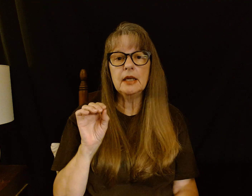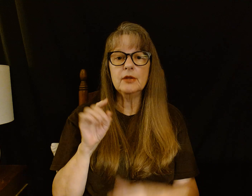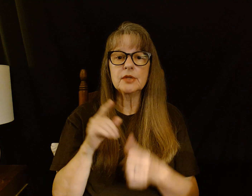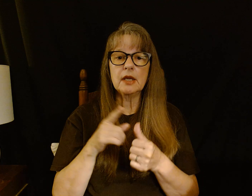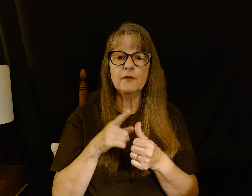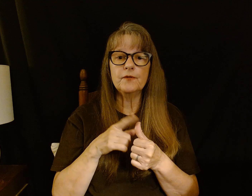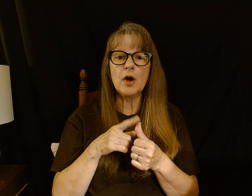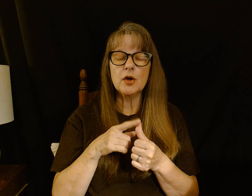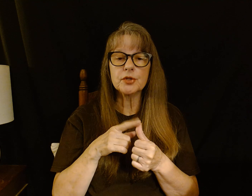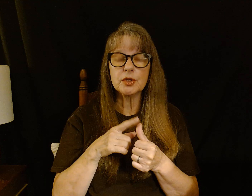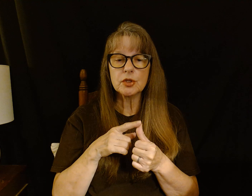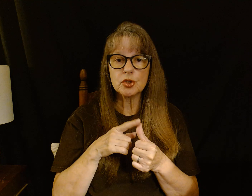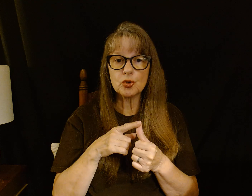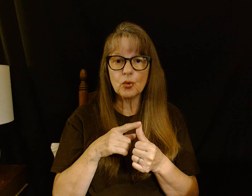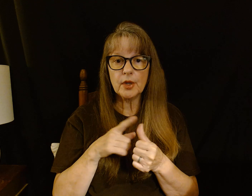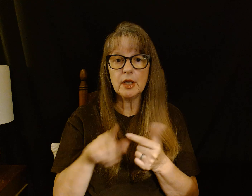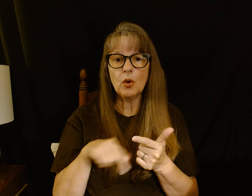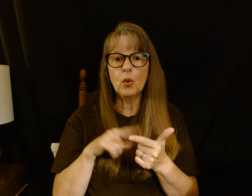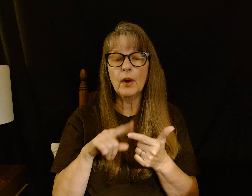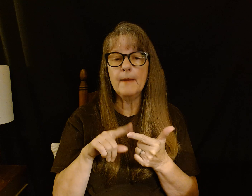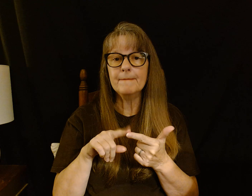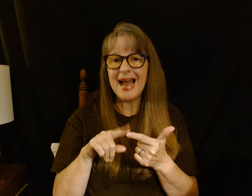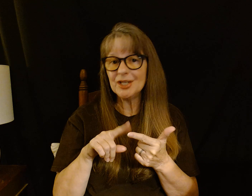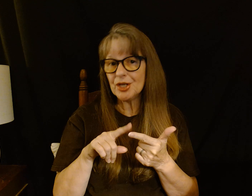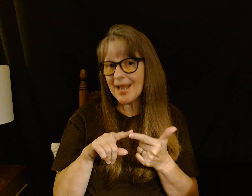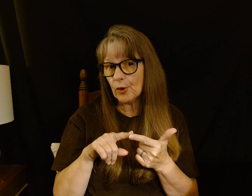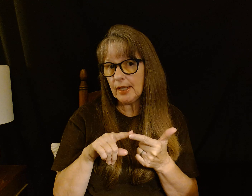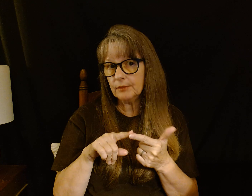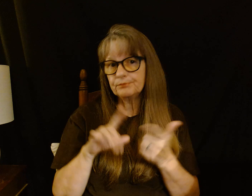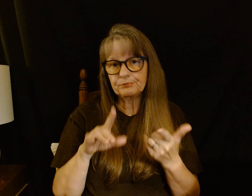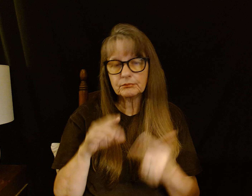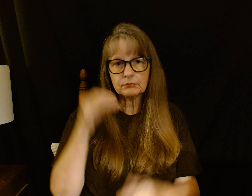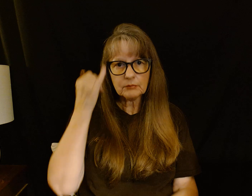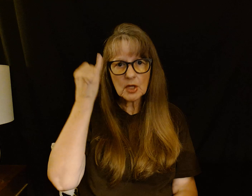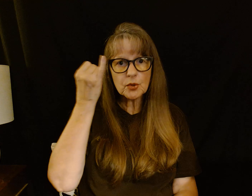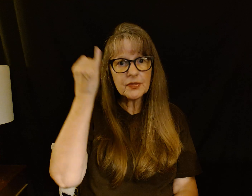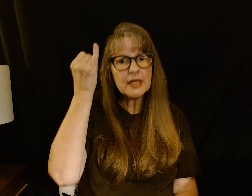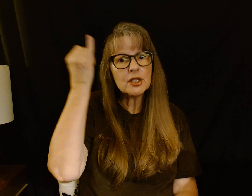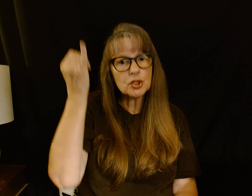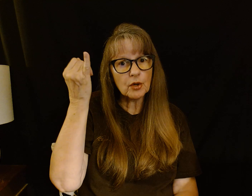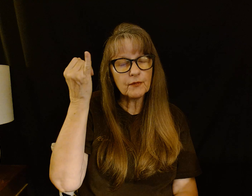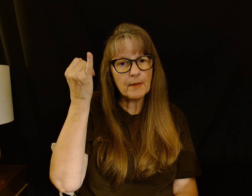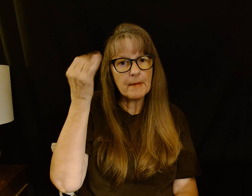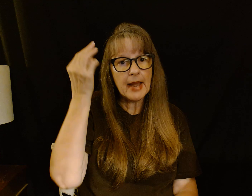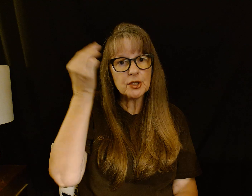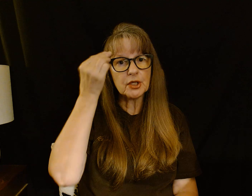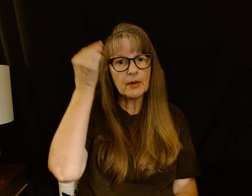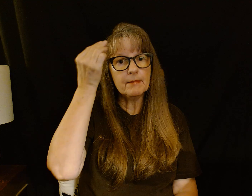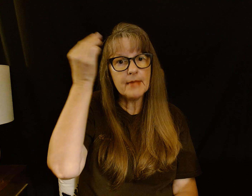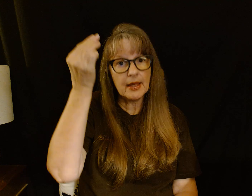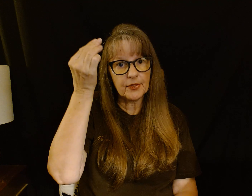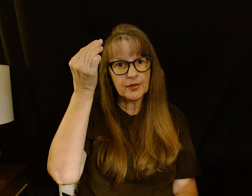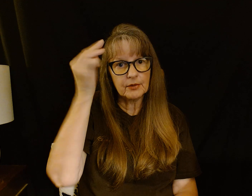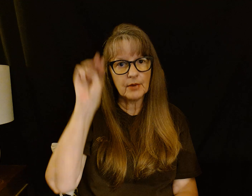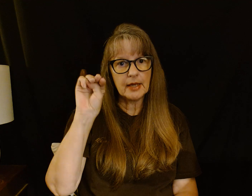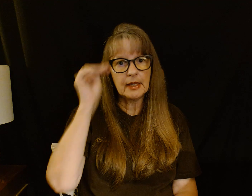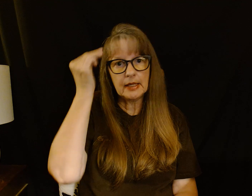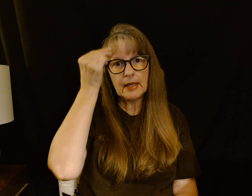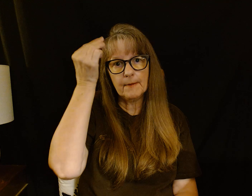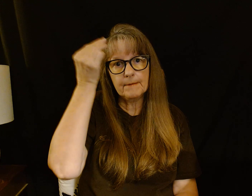say a false story or imaginary. So I think it started from imaginary, myth, right? An M,